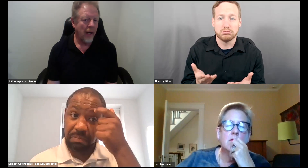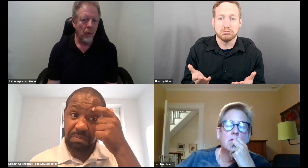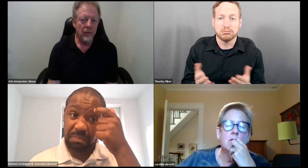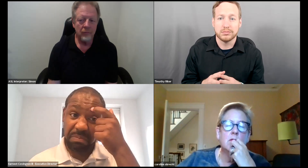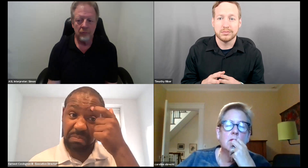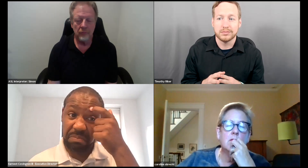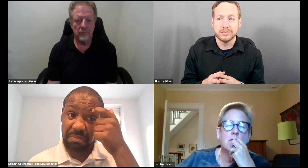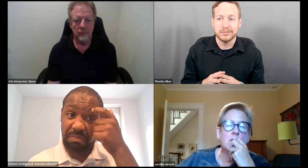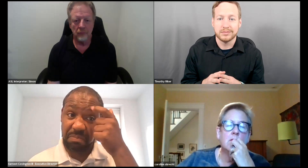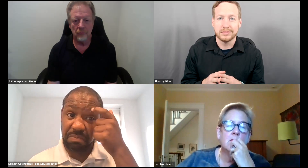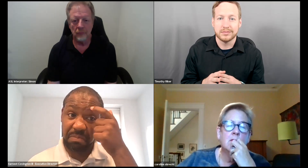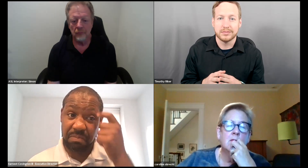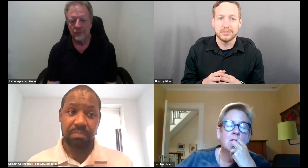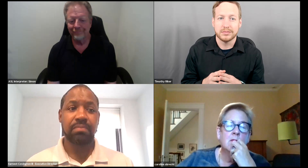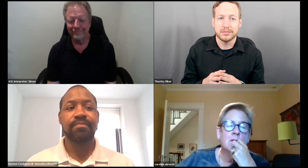Anyone?